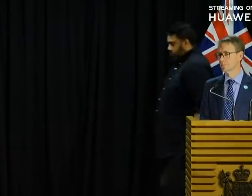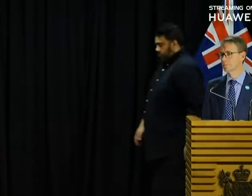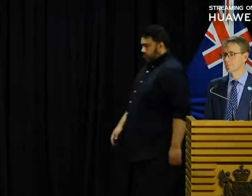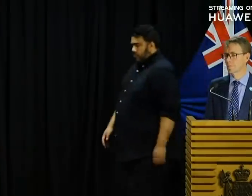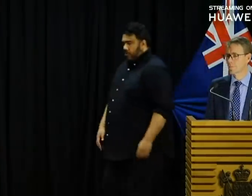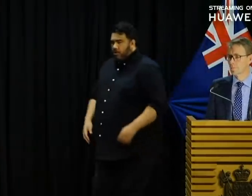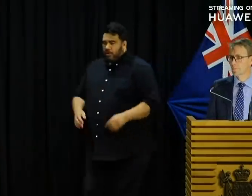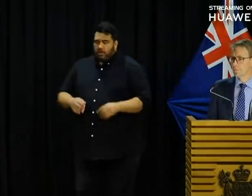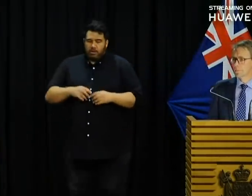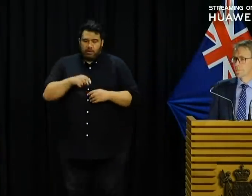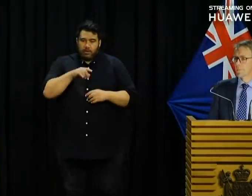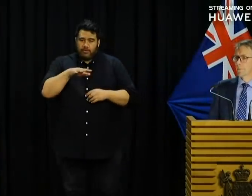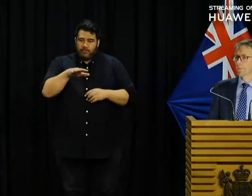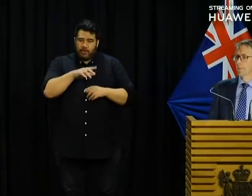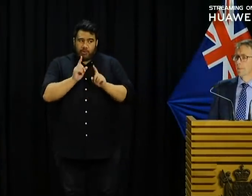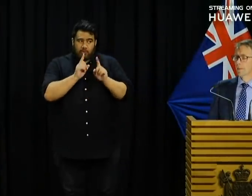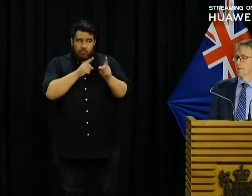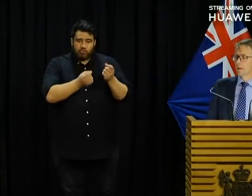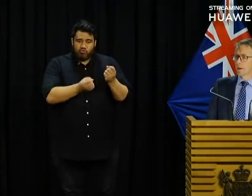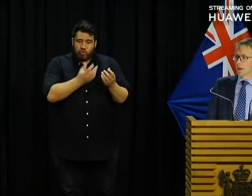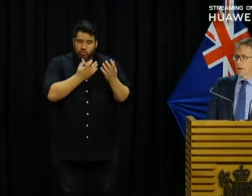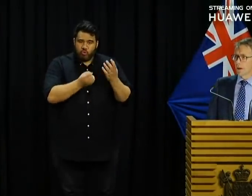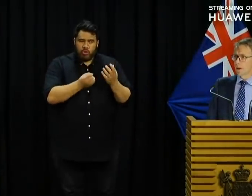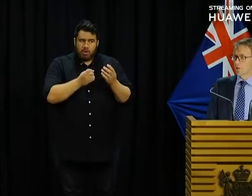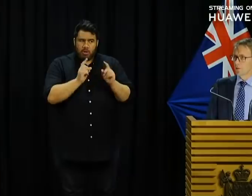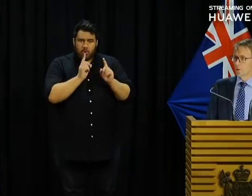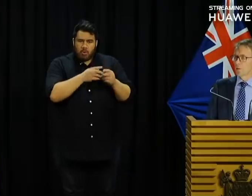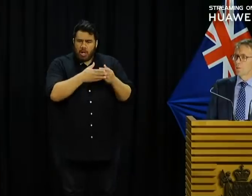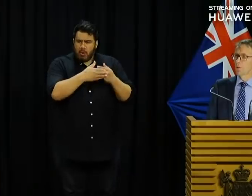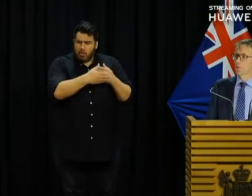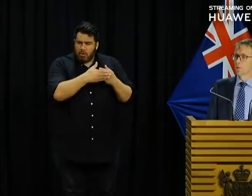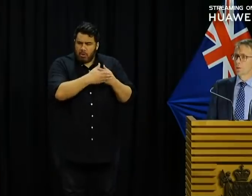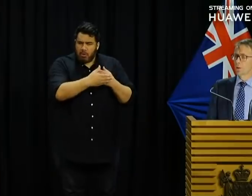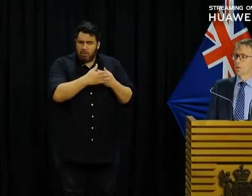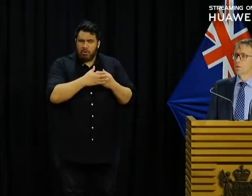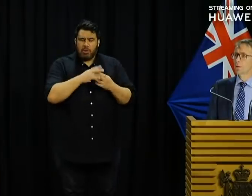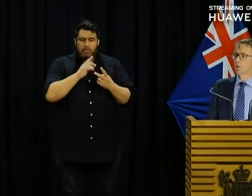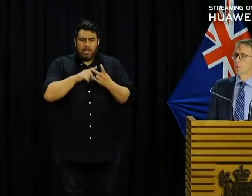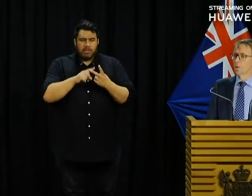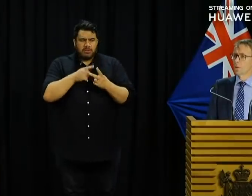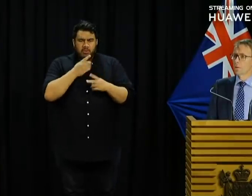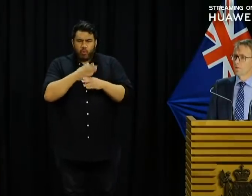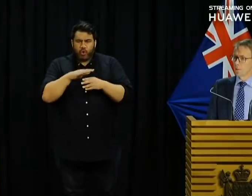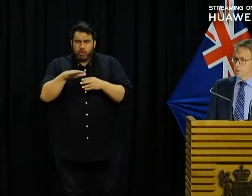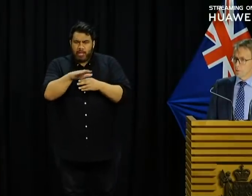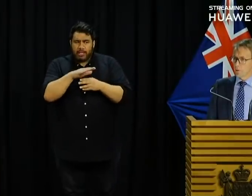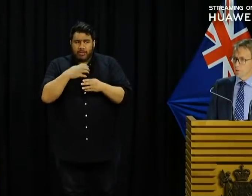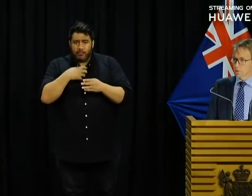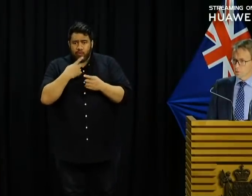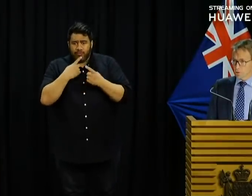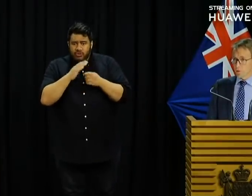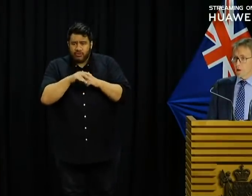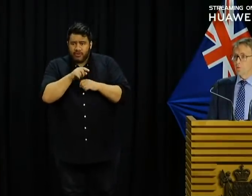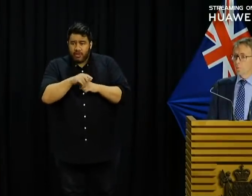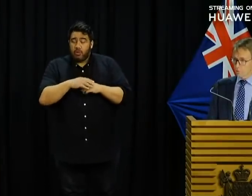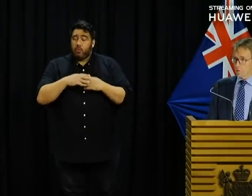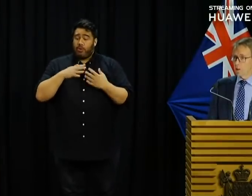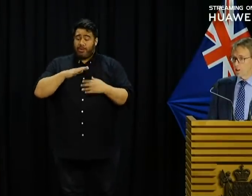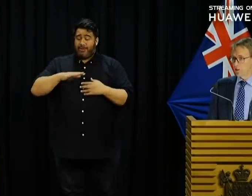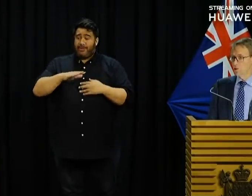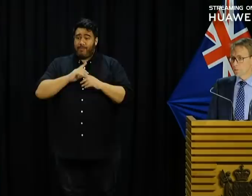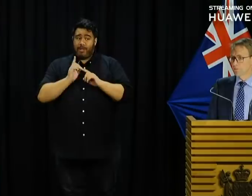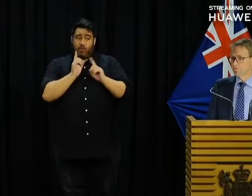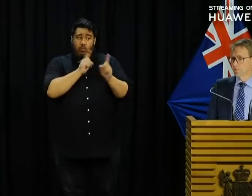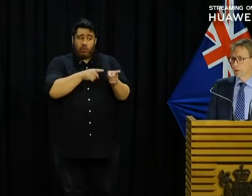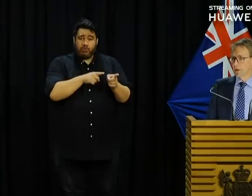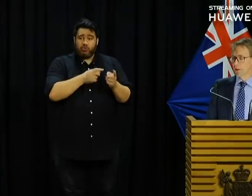just one. Did you talk about both of the workplaces? So the family were in Rotorua for a